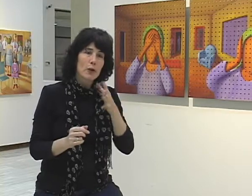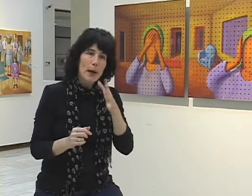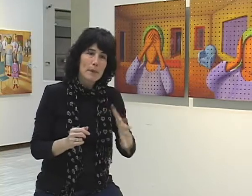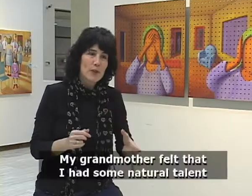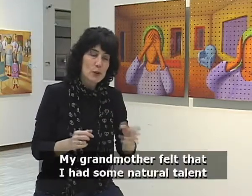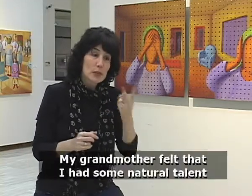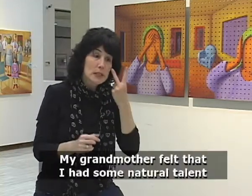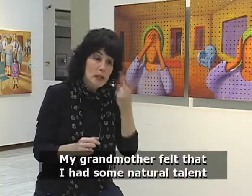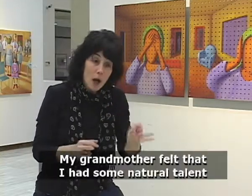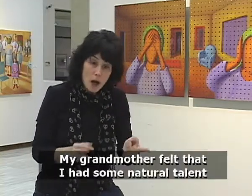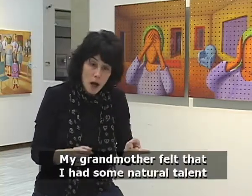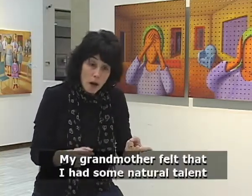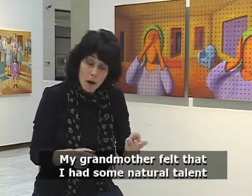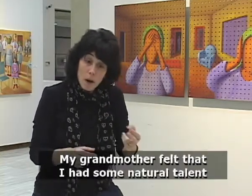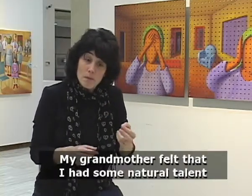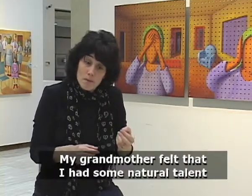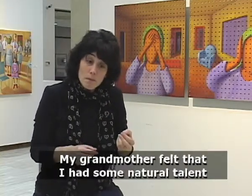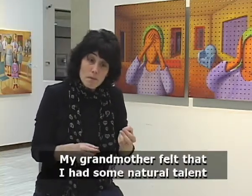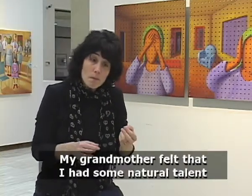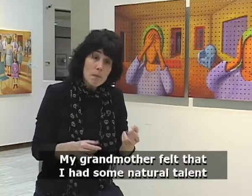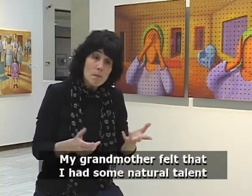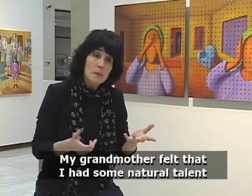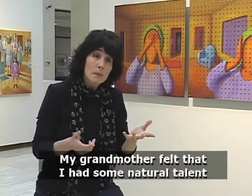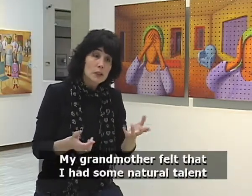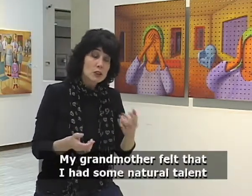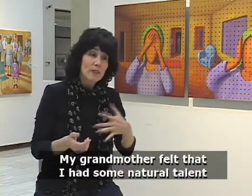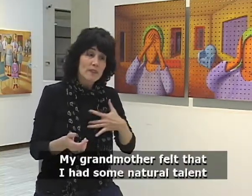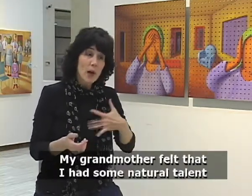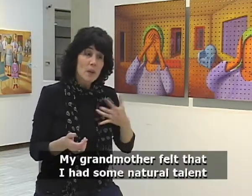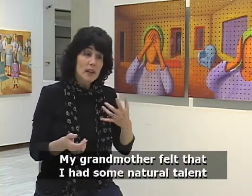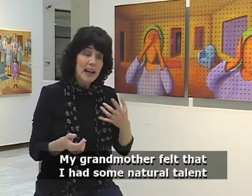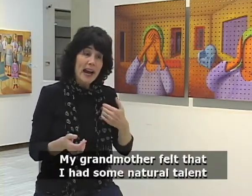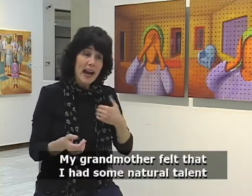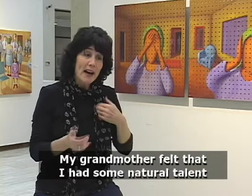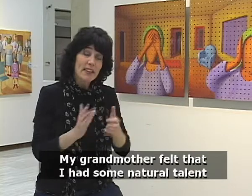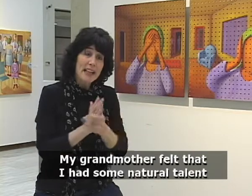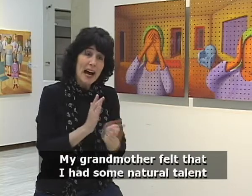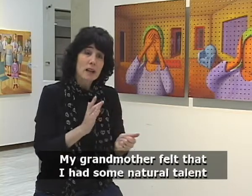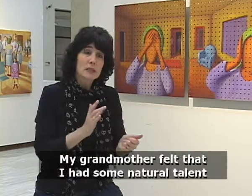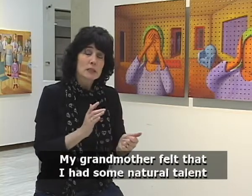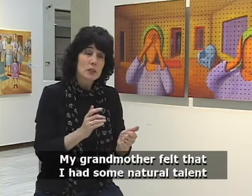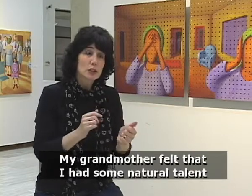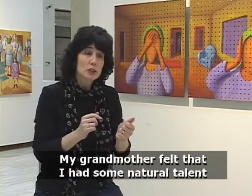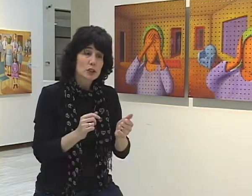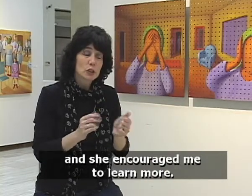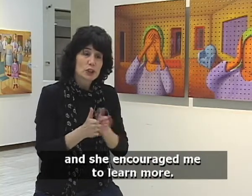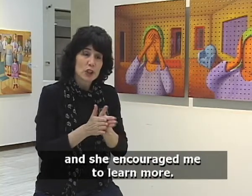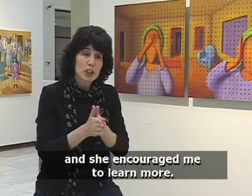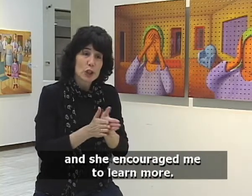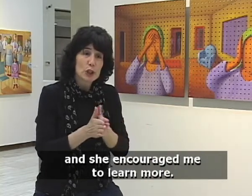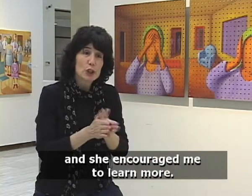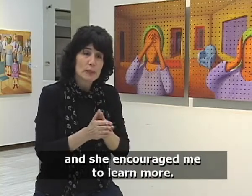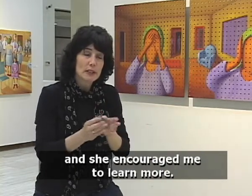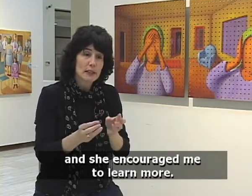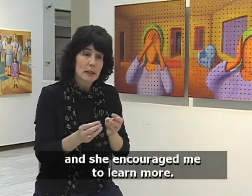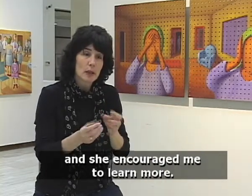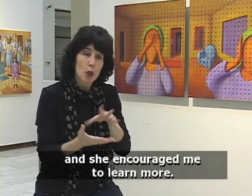My grandmother felt that I had some natural talent, and she encouraged me to learn